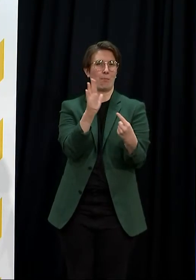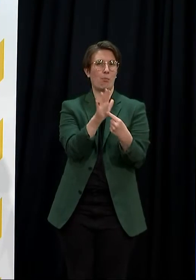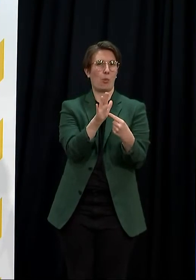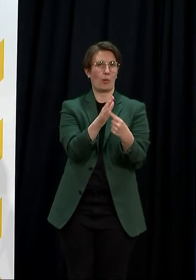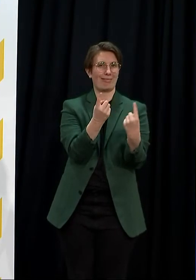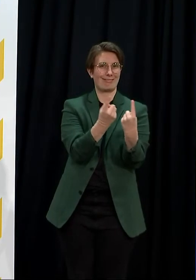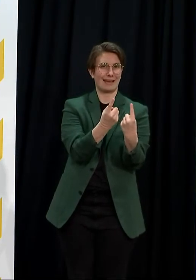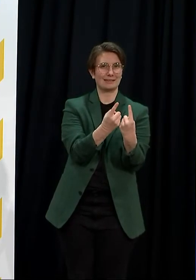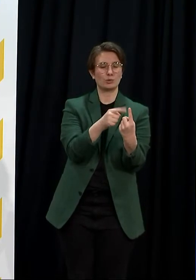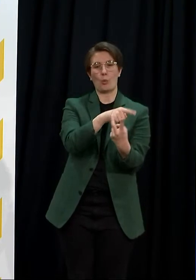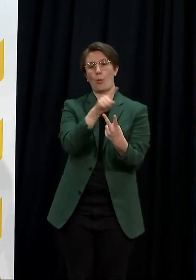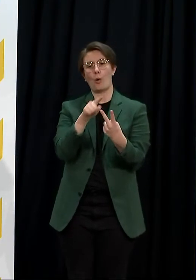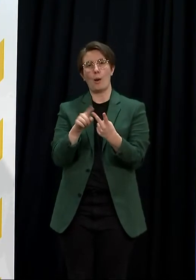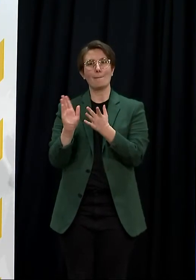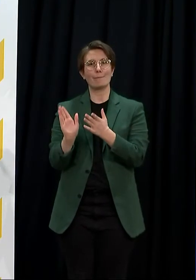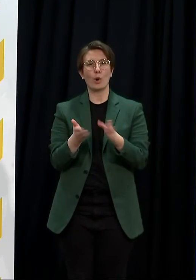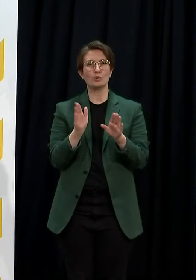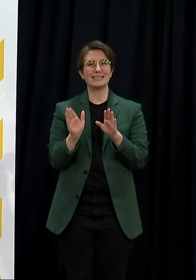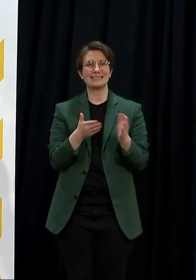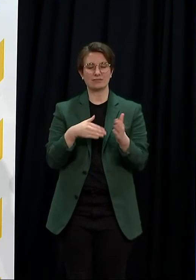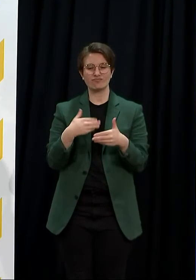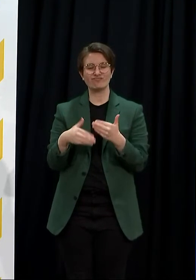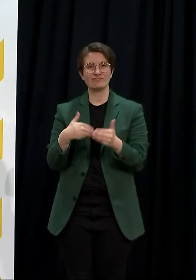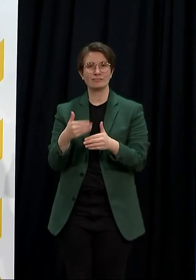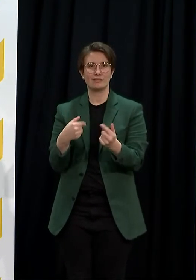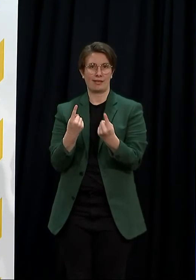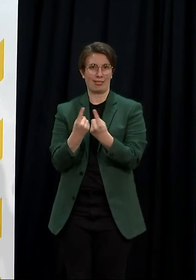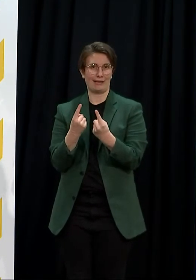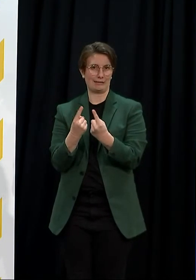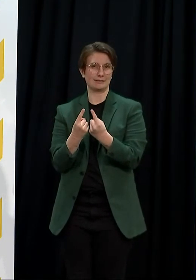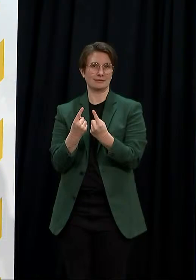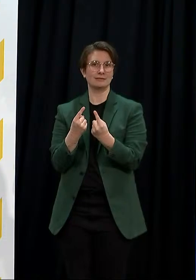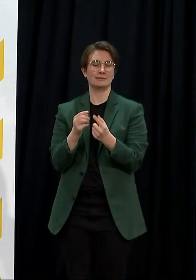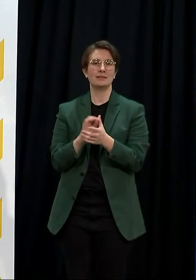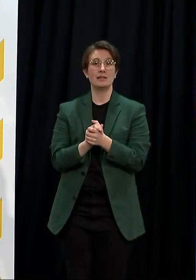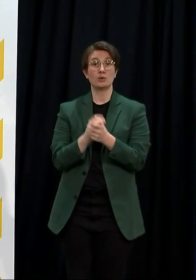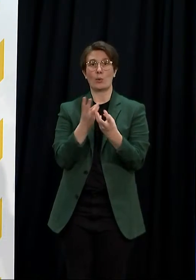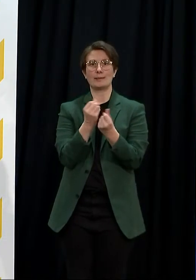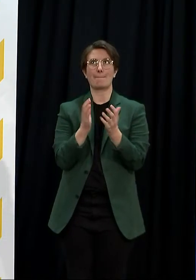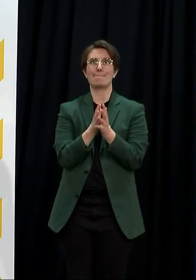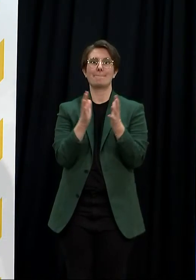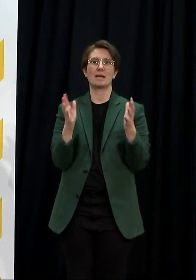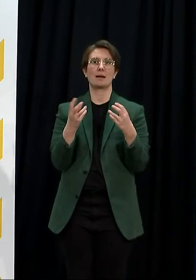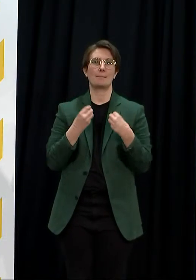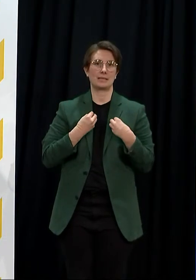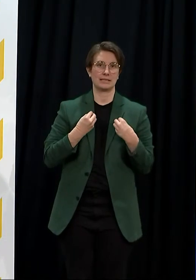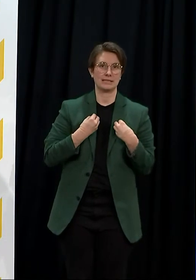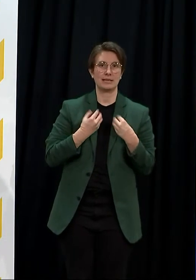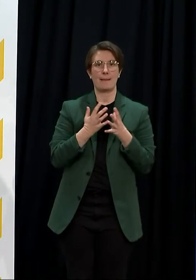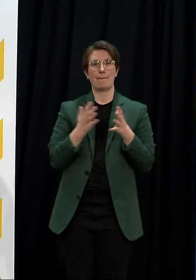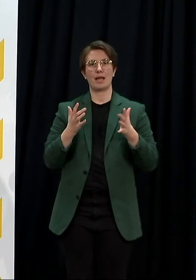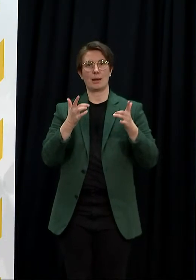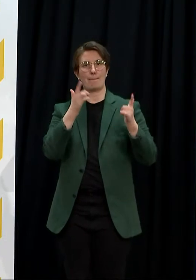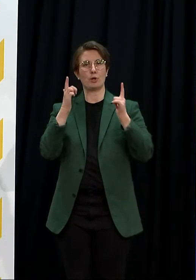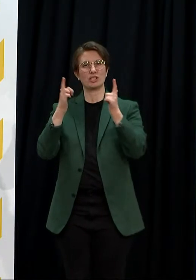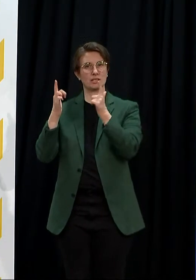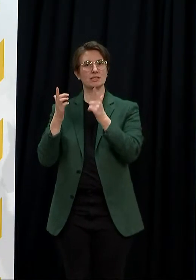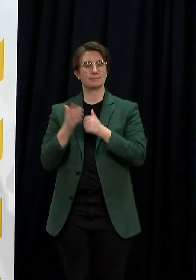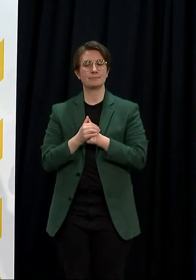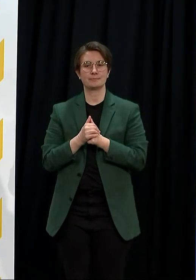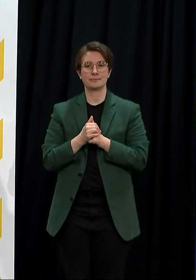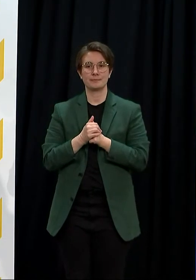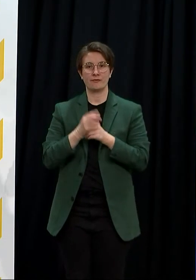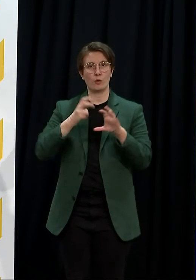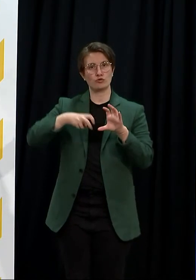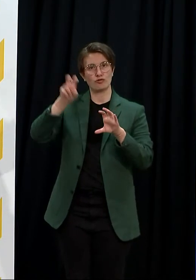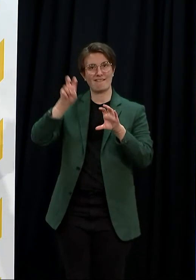side of the boundary who often source their labour from within Auckland. So quite large-scale employers who have people crossing over. Do you have any sense of how many of